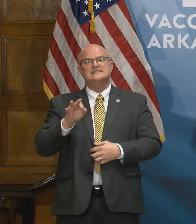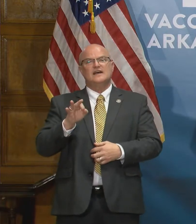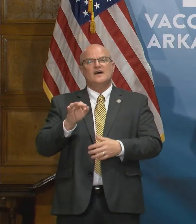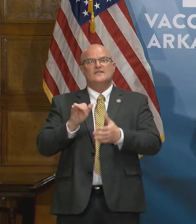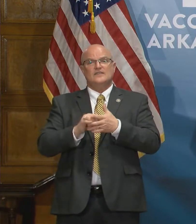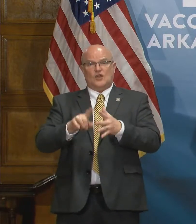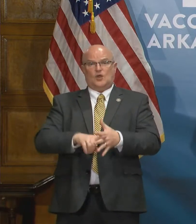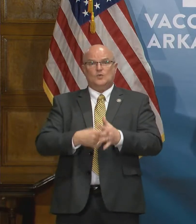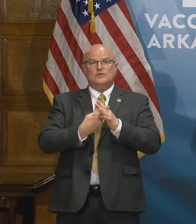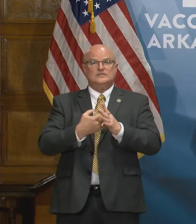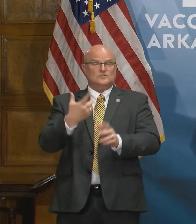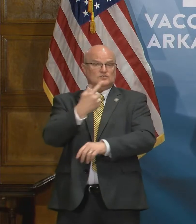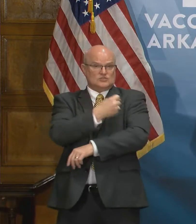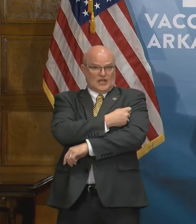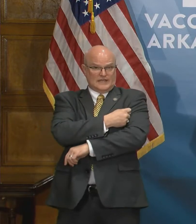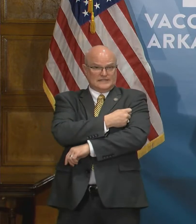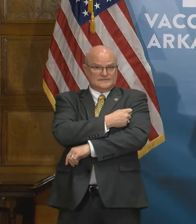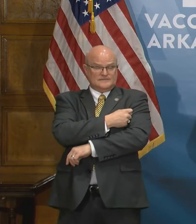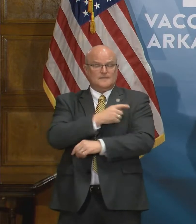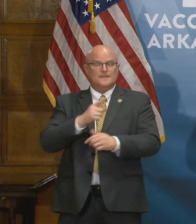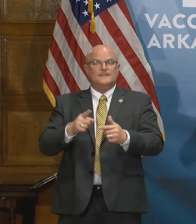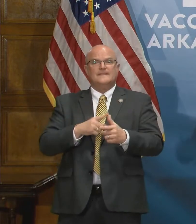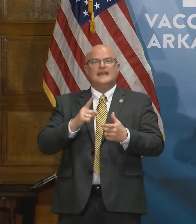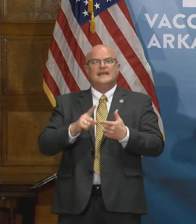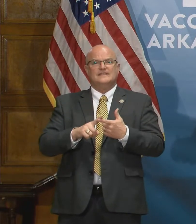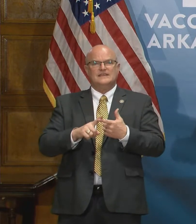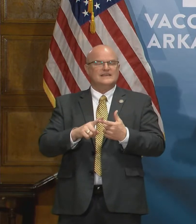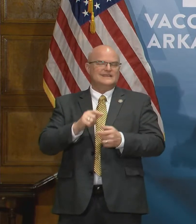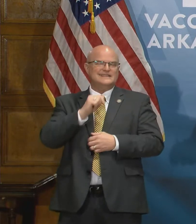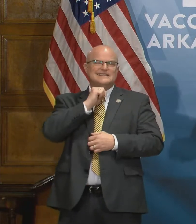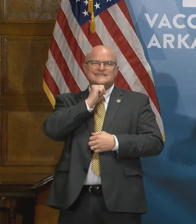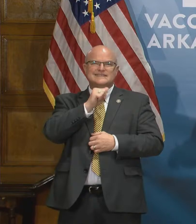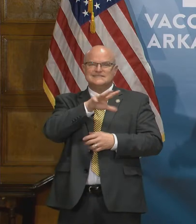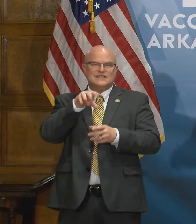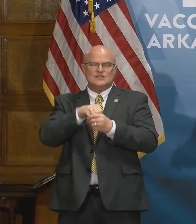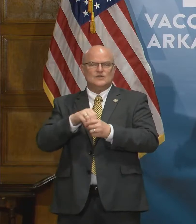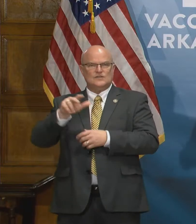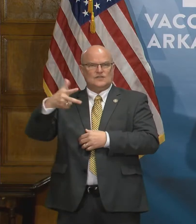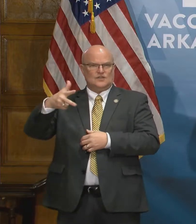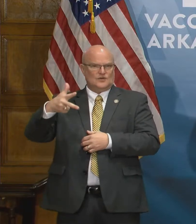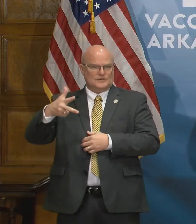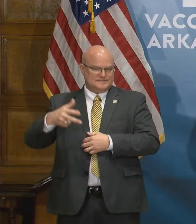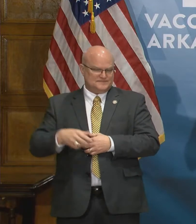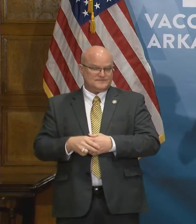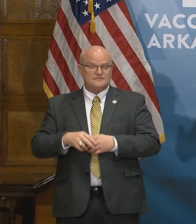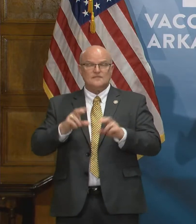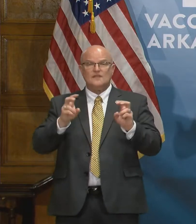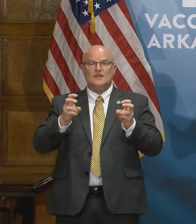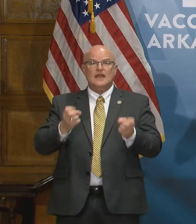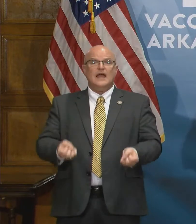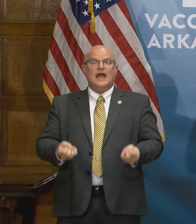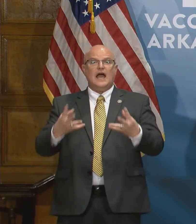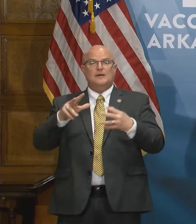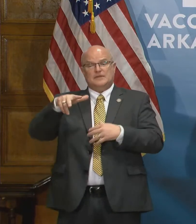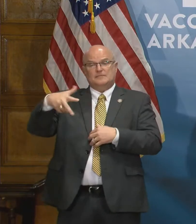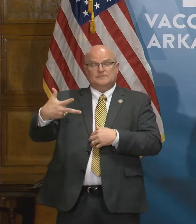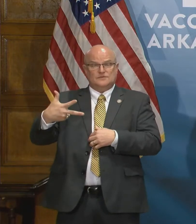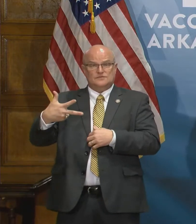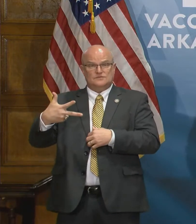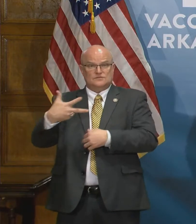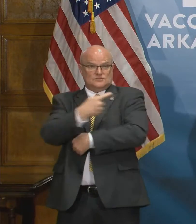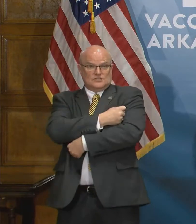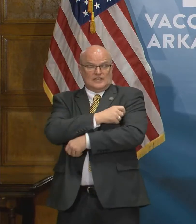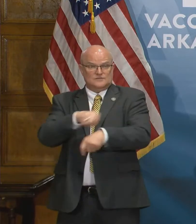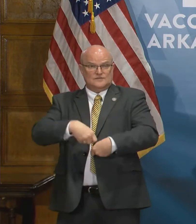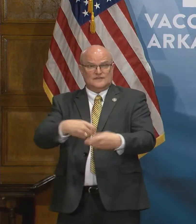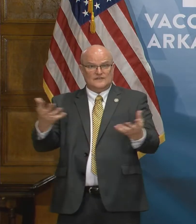the original shots, and then so it doesn't include the booster shot. In terms of how many booster shots